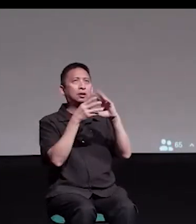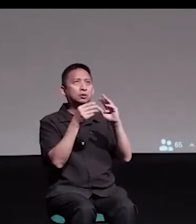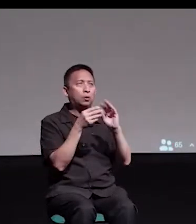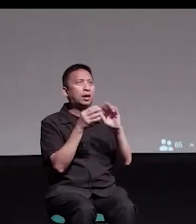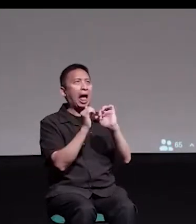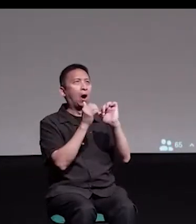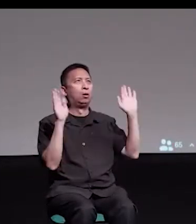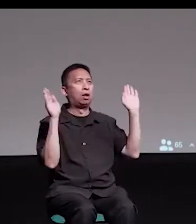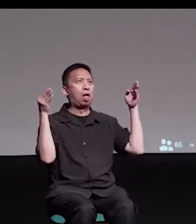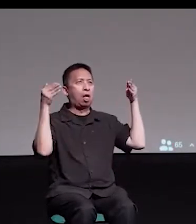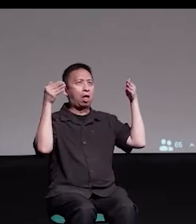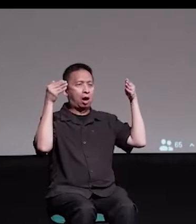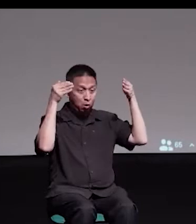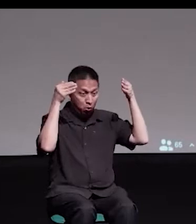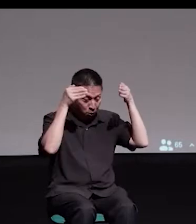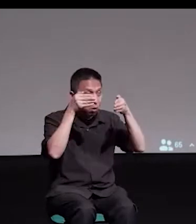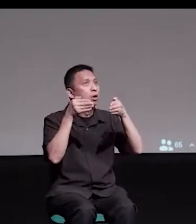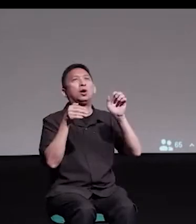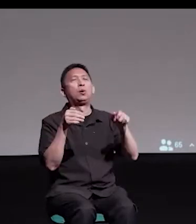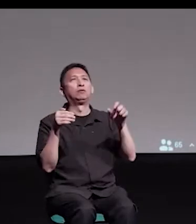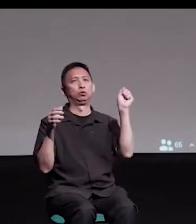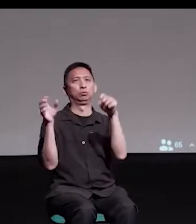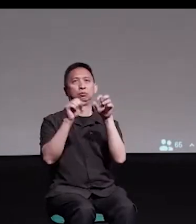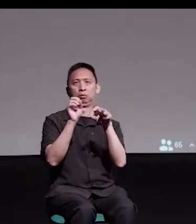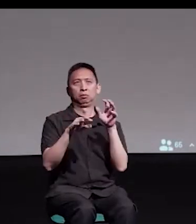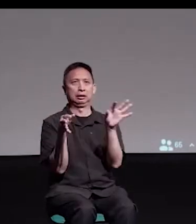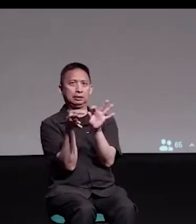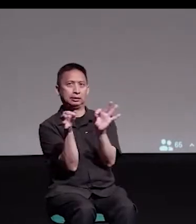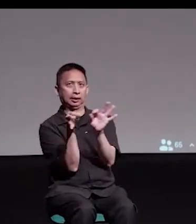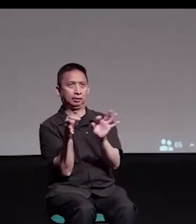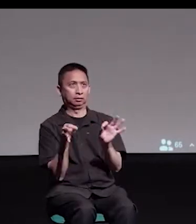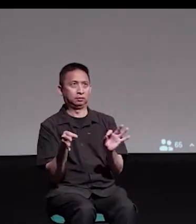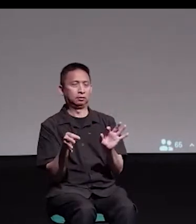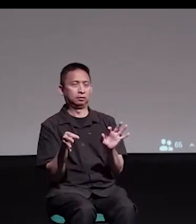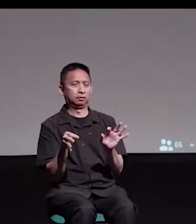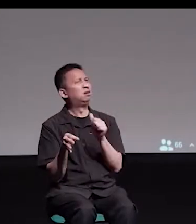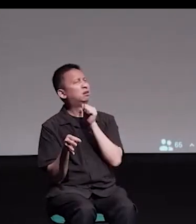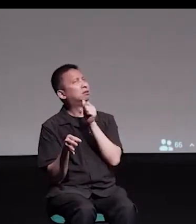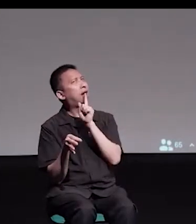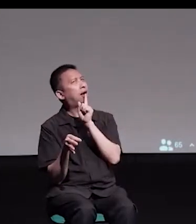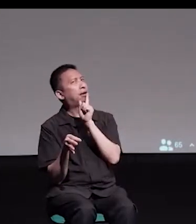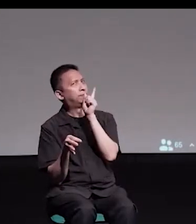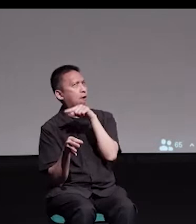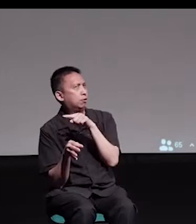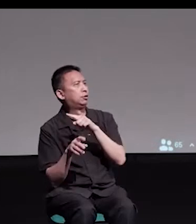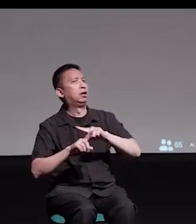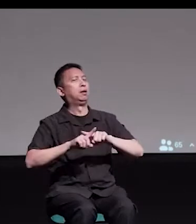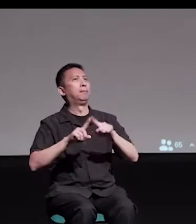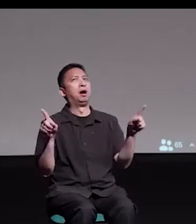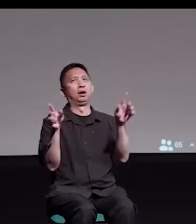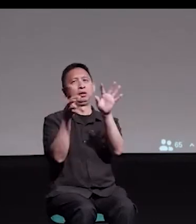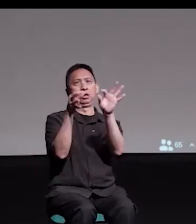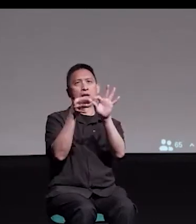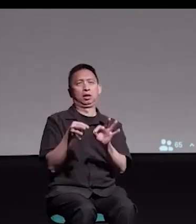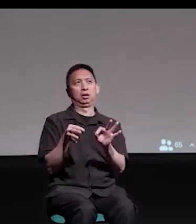you make sentences. They aren't necessarily untrue. They are just condensed versions, simplified